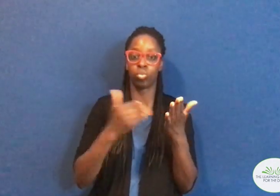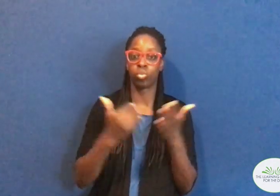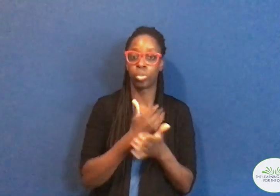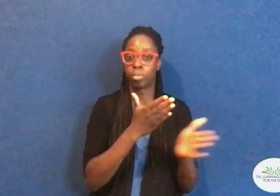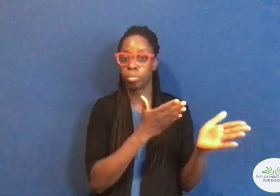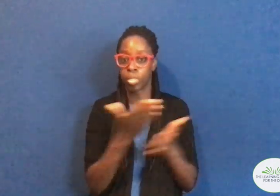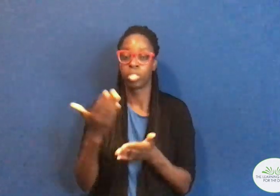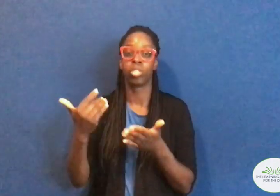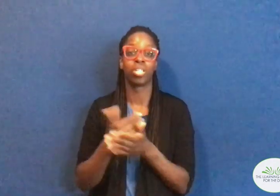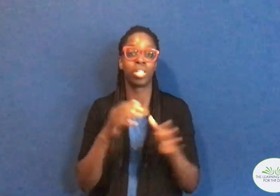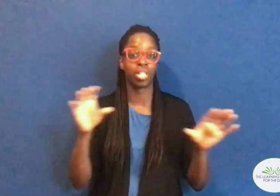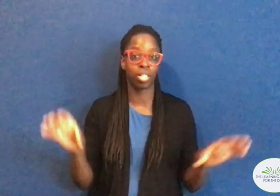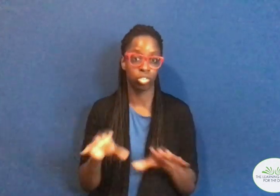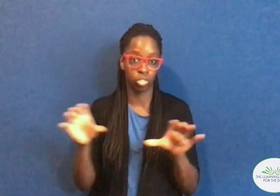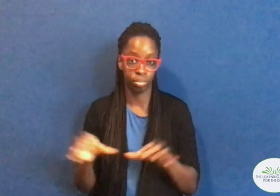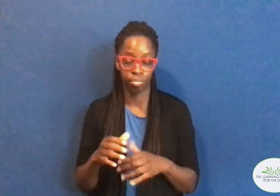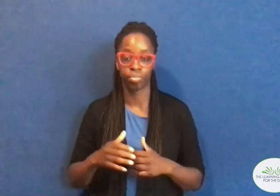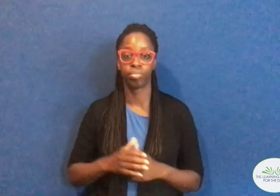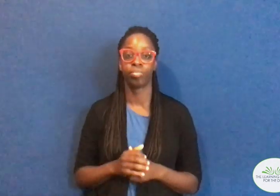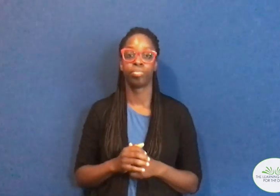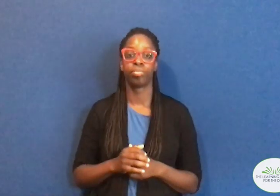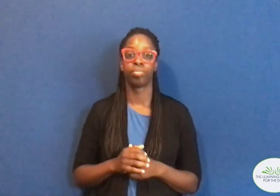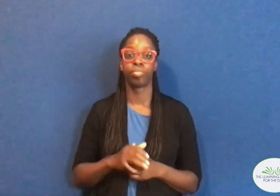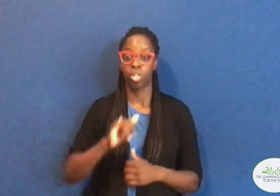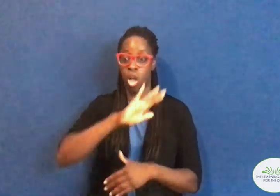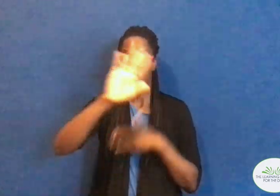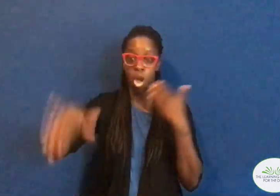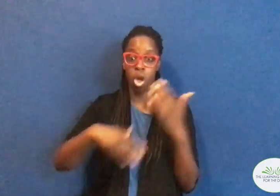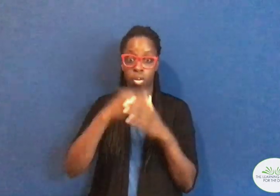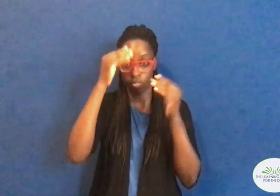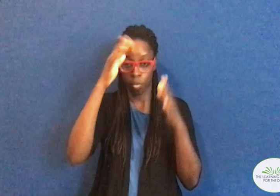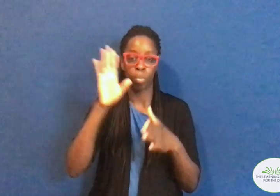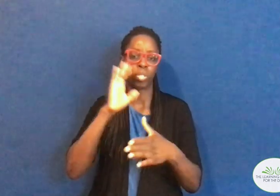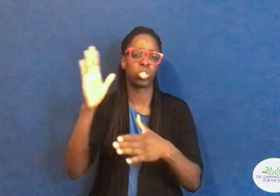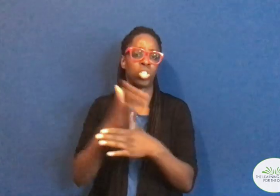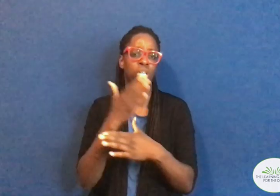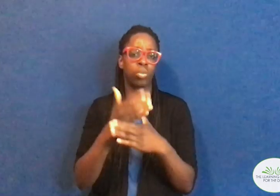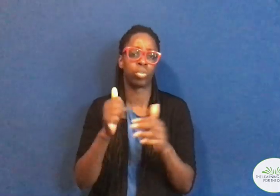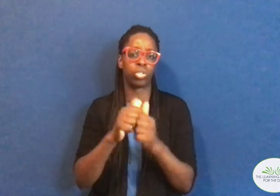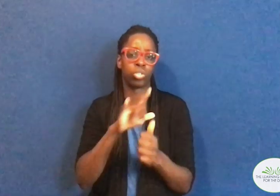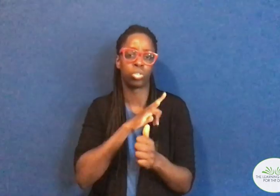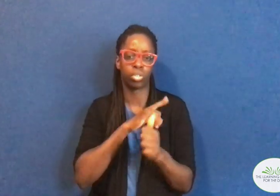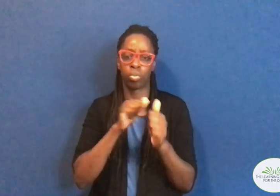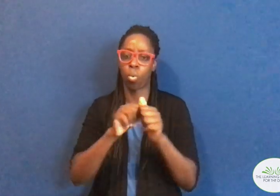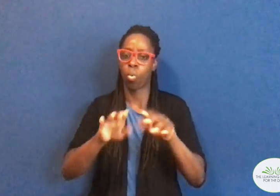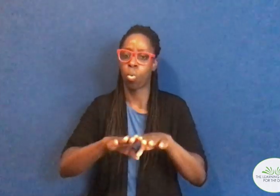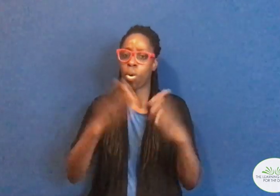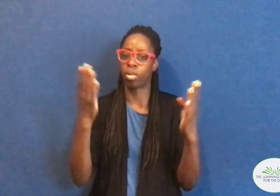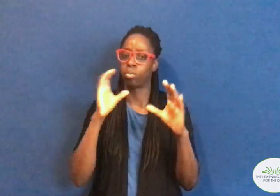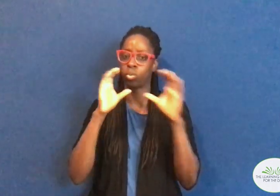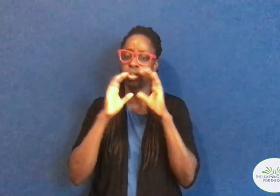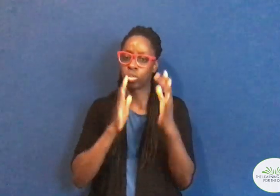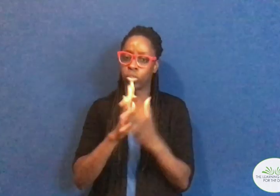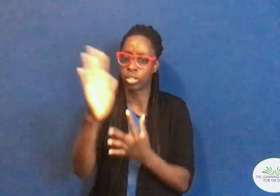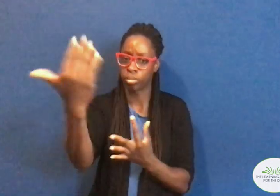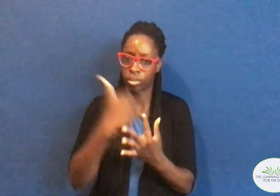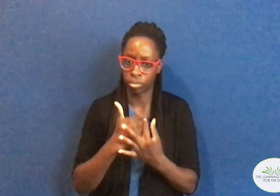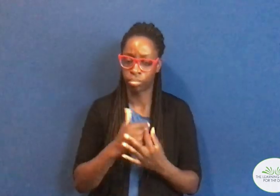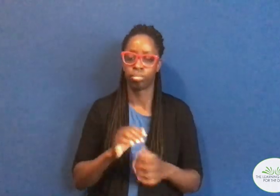Survey all constituents, including staff, students, families, alumni, and community members, to determine